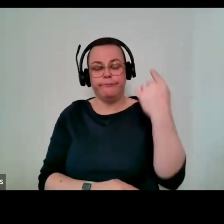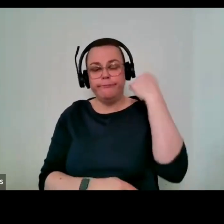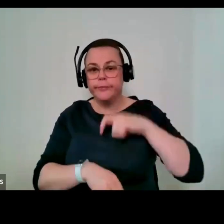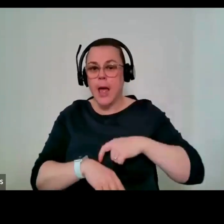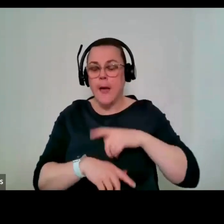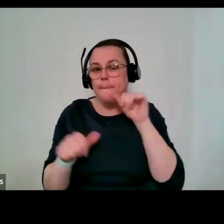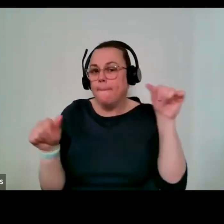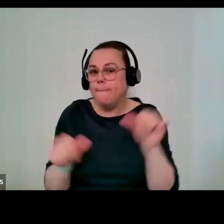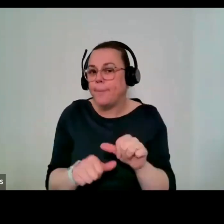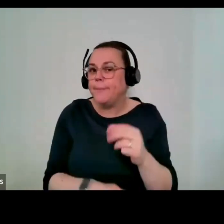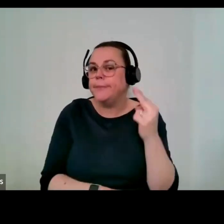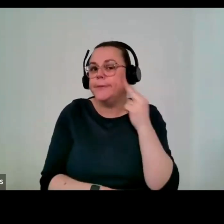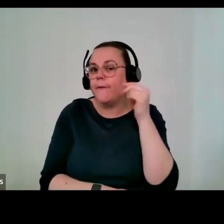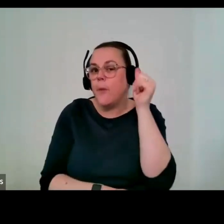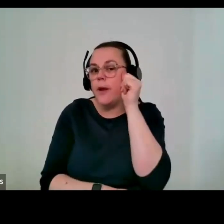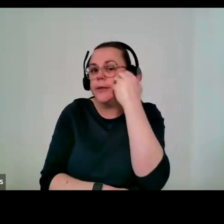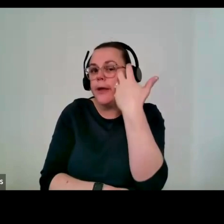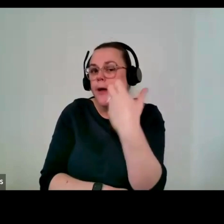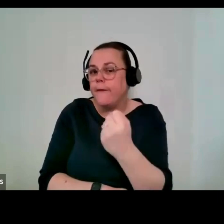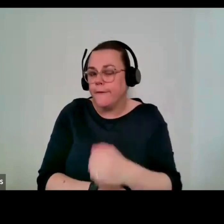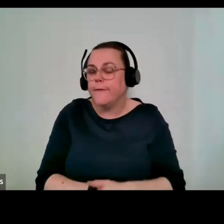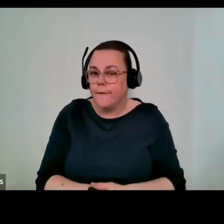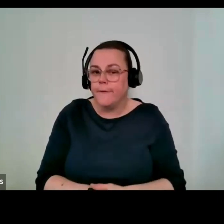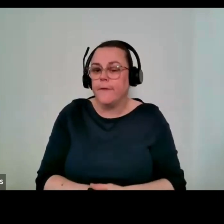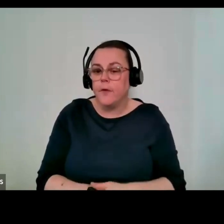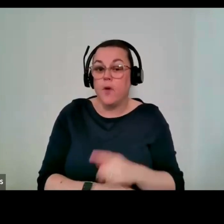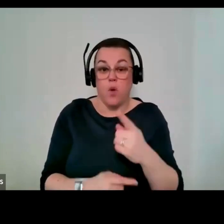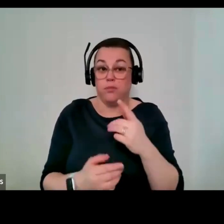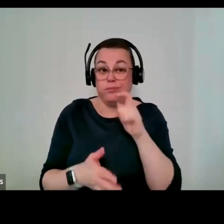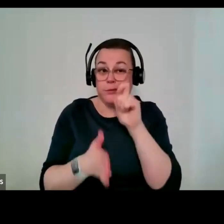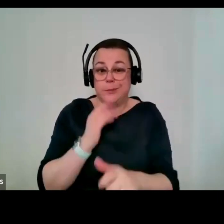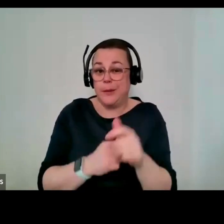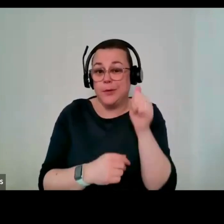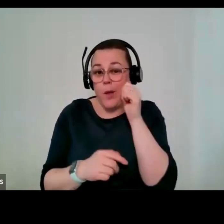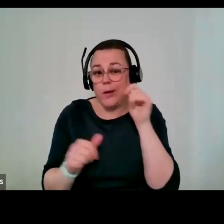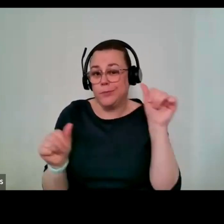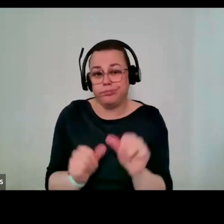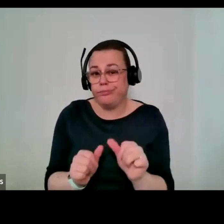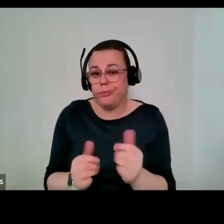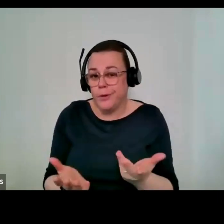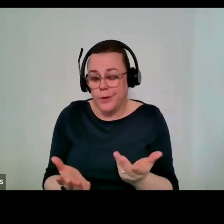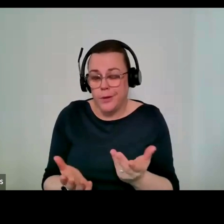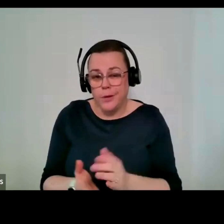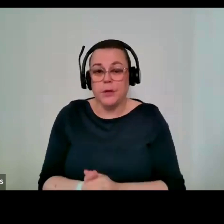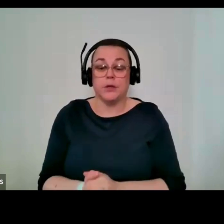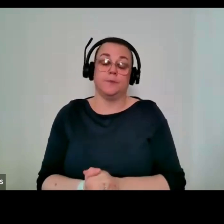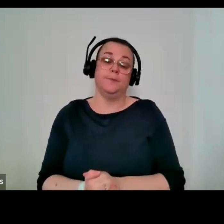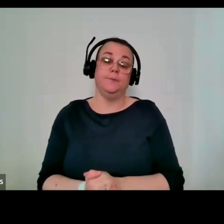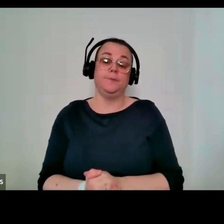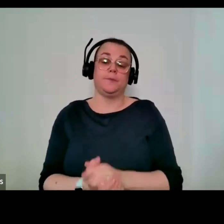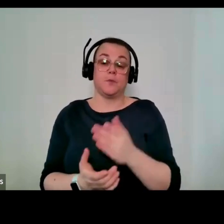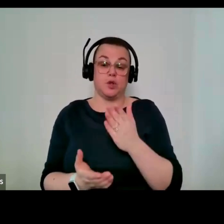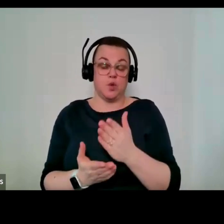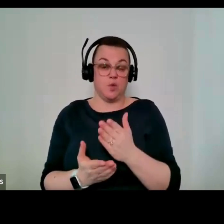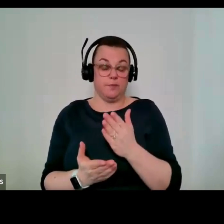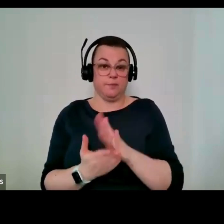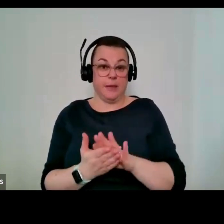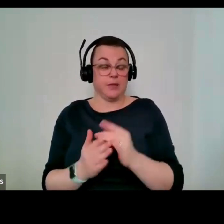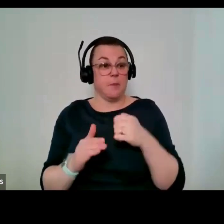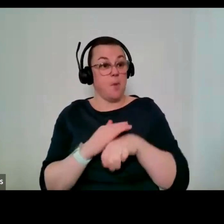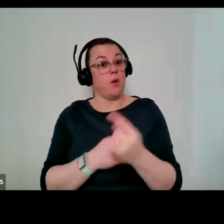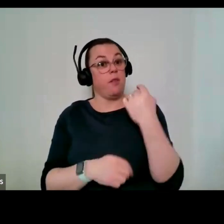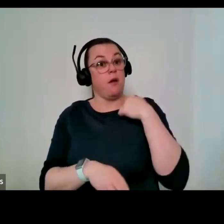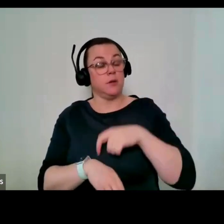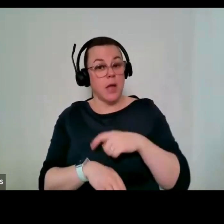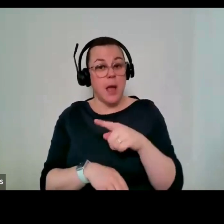awareness, or in fact, disability awareness. So having a disability was like having a